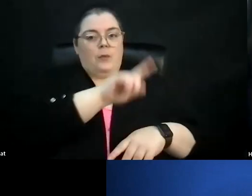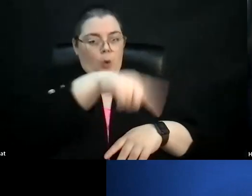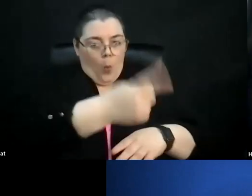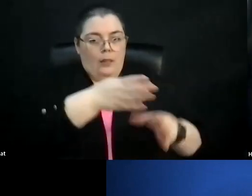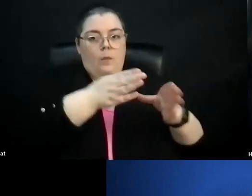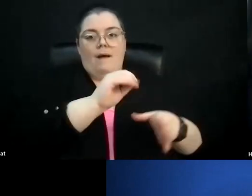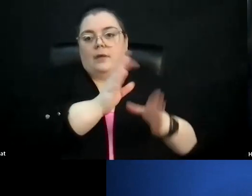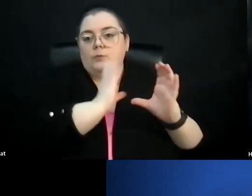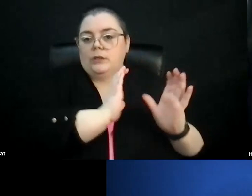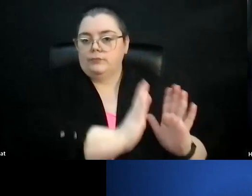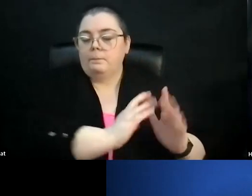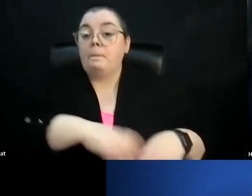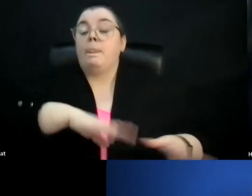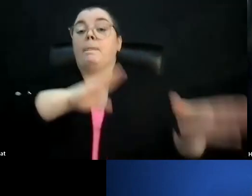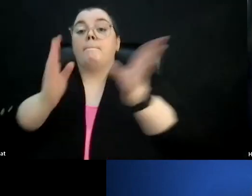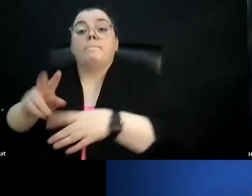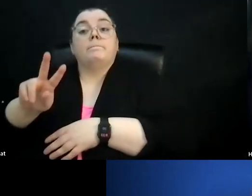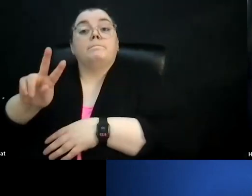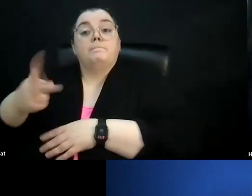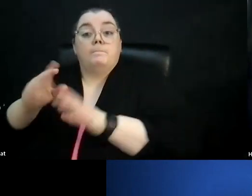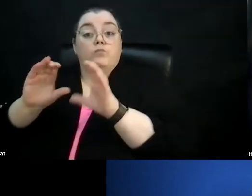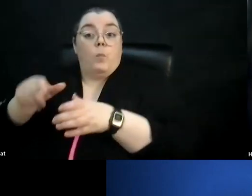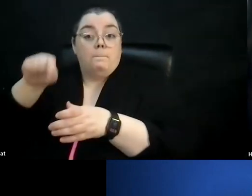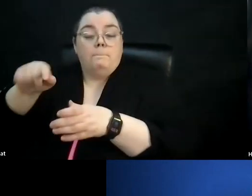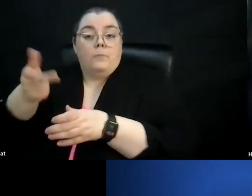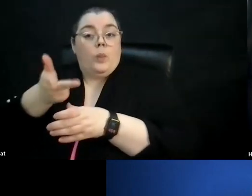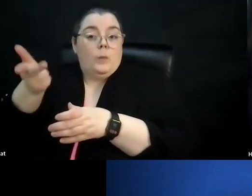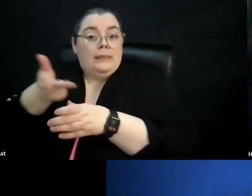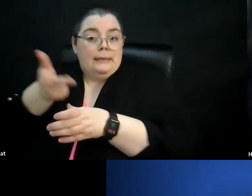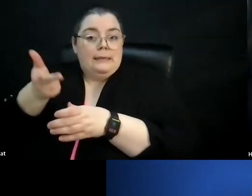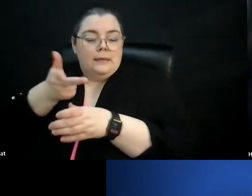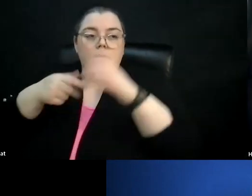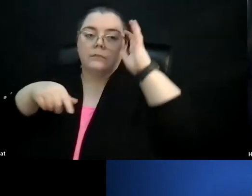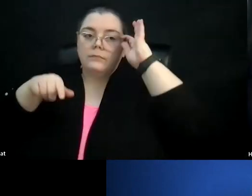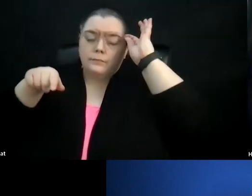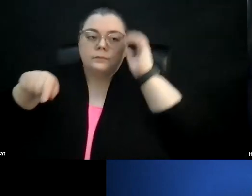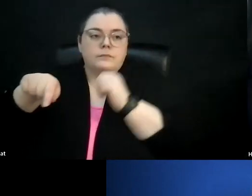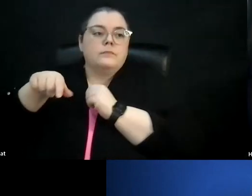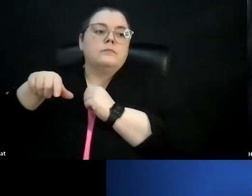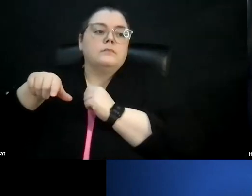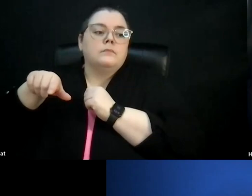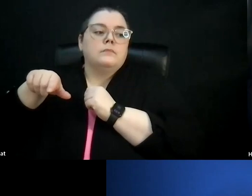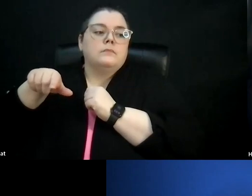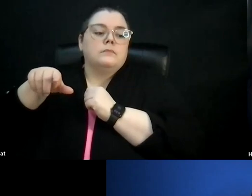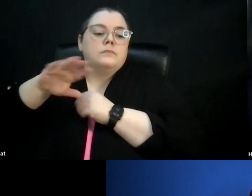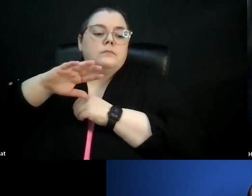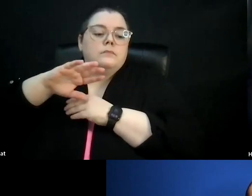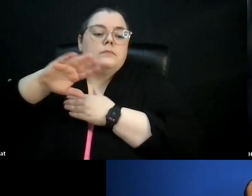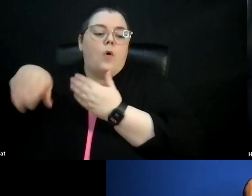you know that it might not be finalized, but that was the only way of communication that we had. The other group had the other 3 committee members on